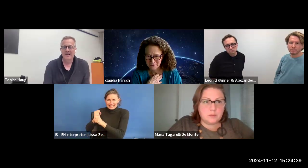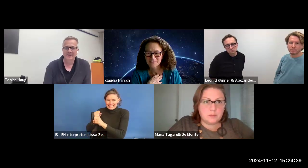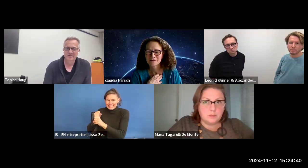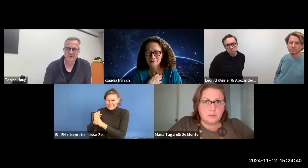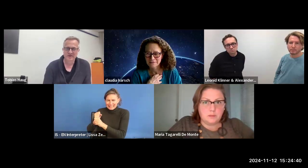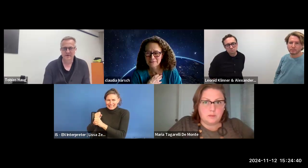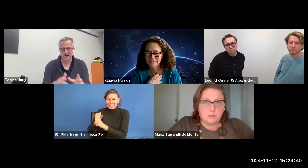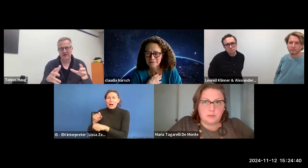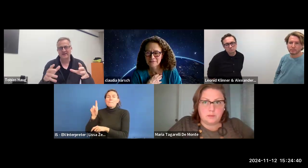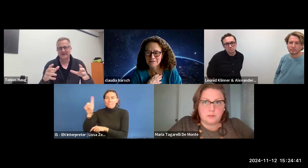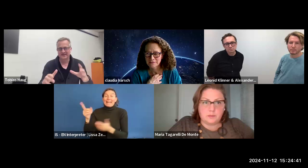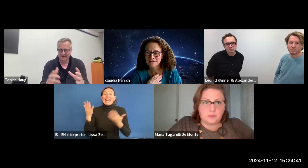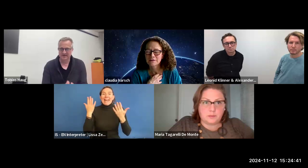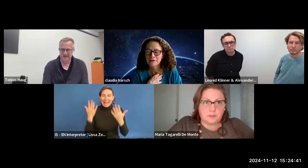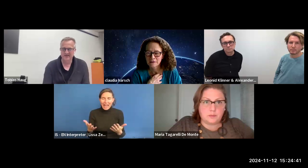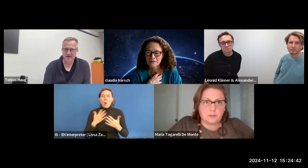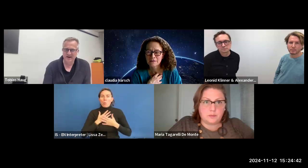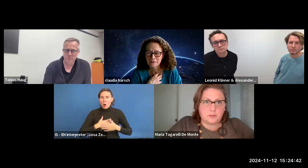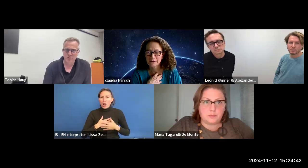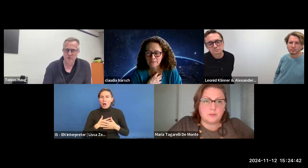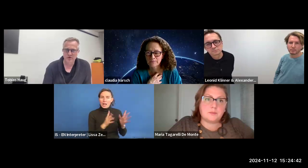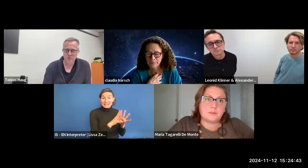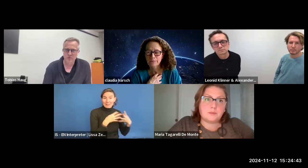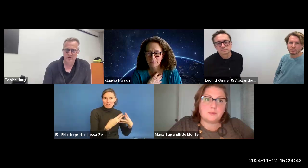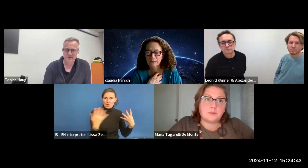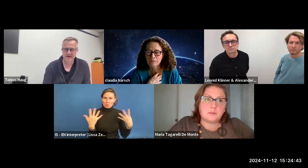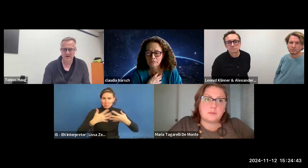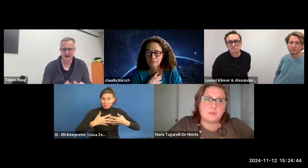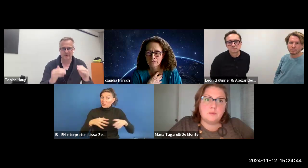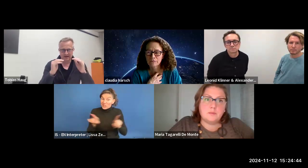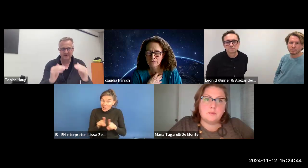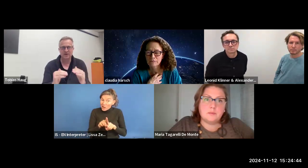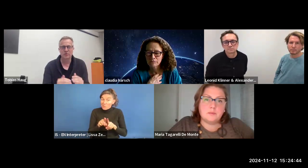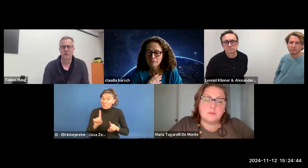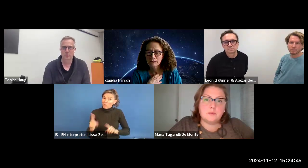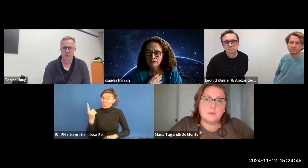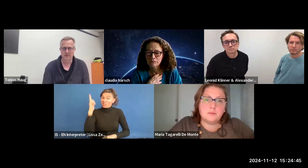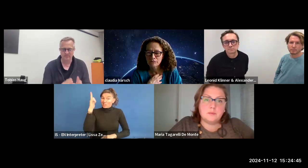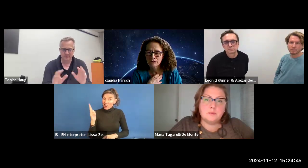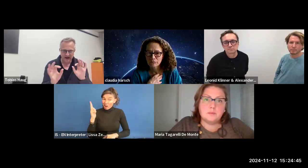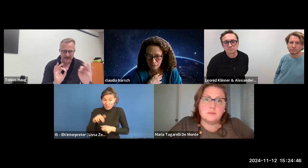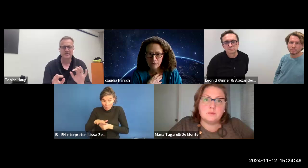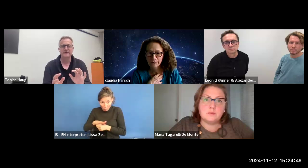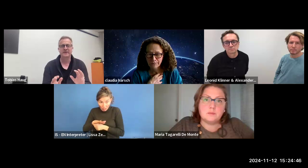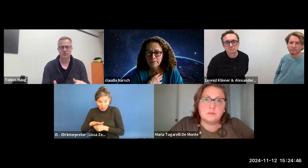to align it to the CFR. So basically that's the starting point for you, where you would say, okay, let's go for